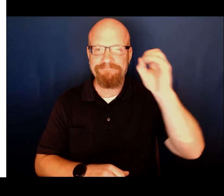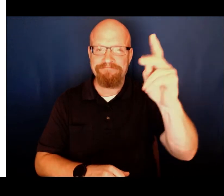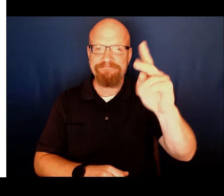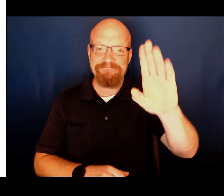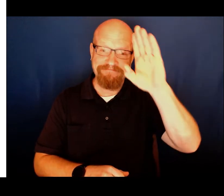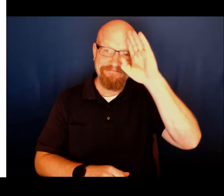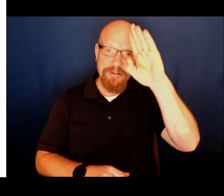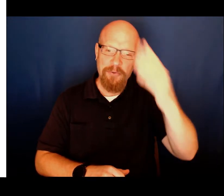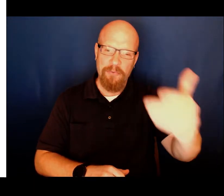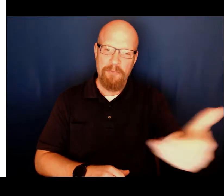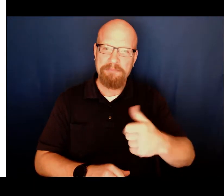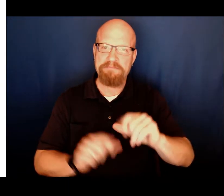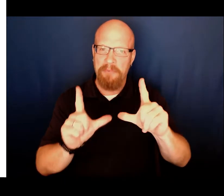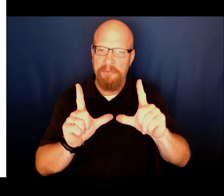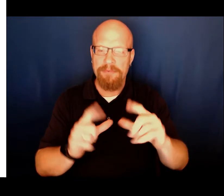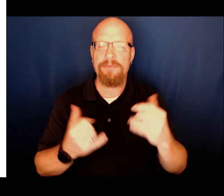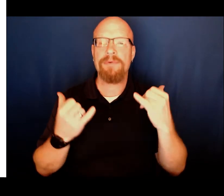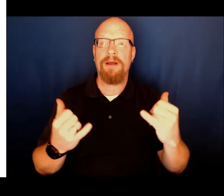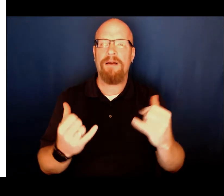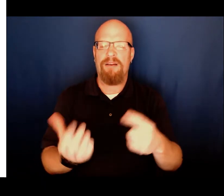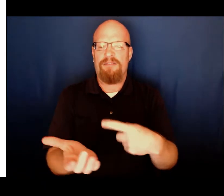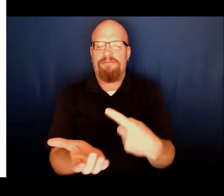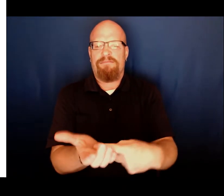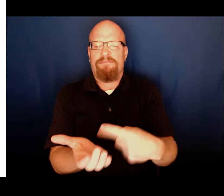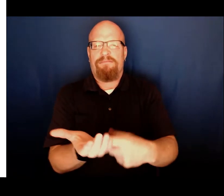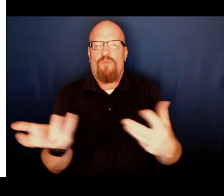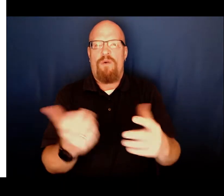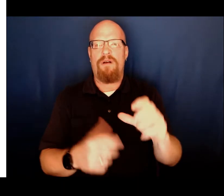Alright, hello and welcome to this vlog.